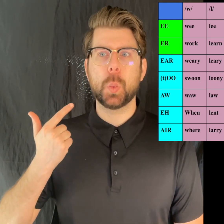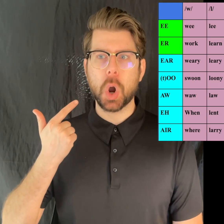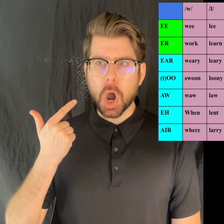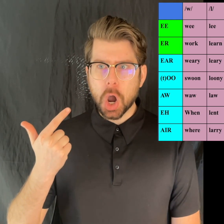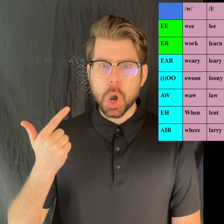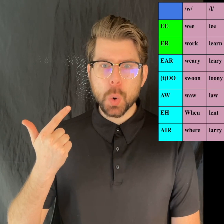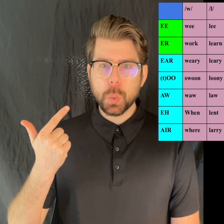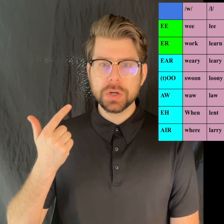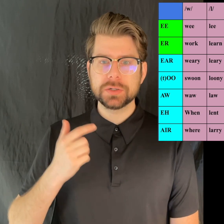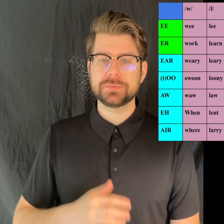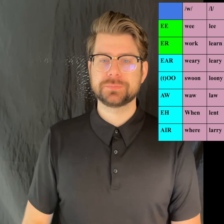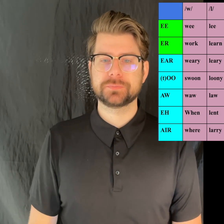whoa,